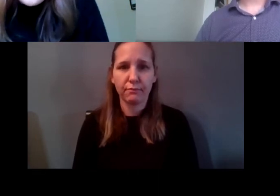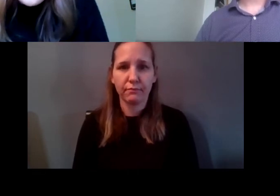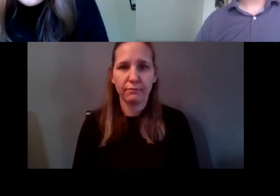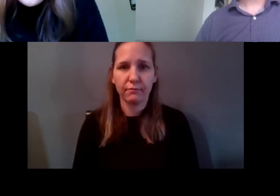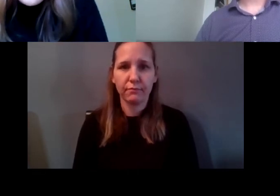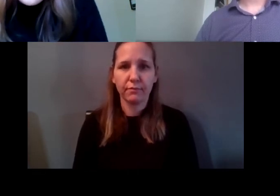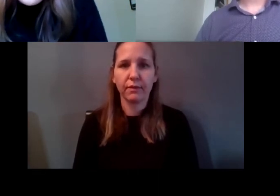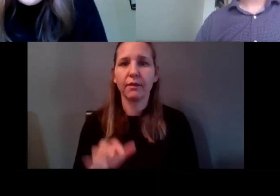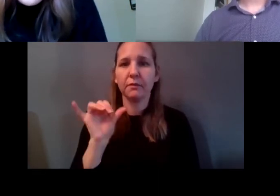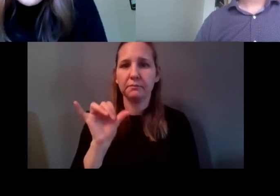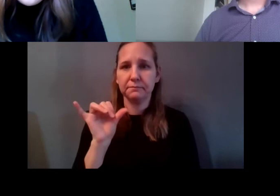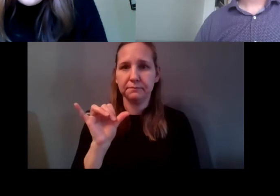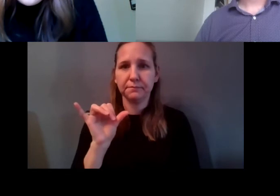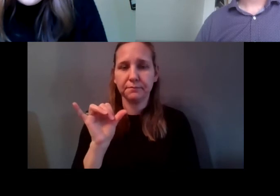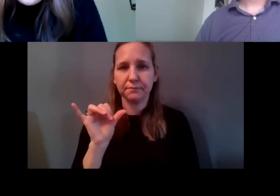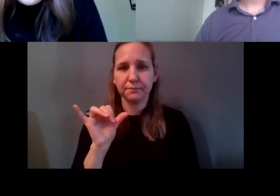Okay, so